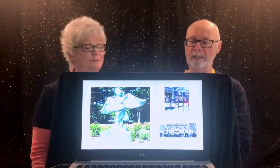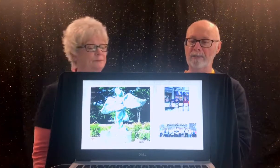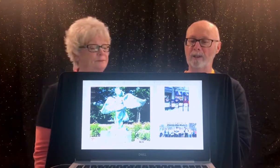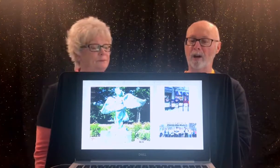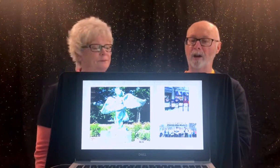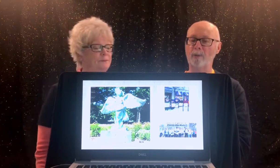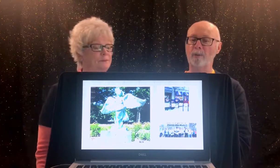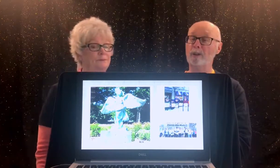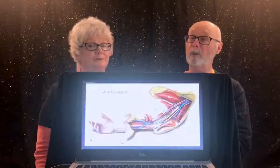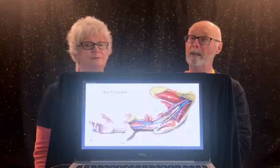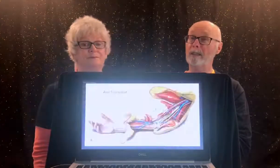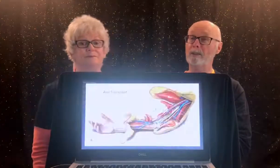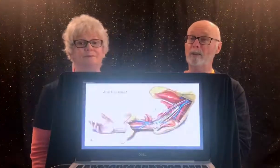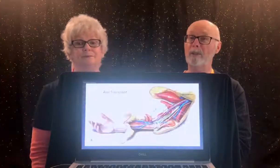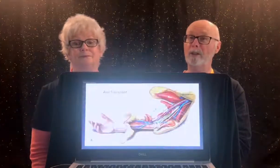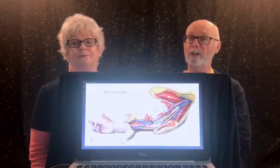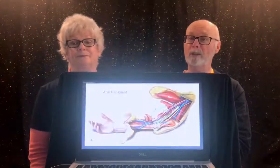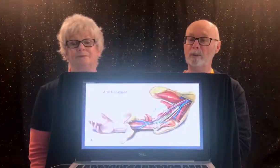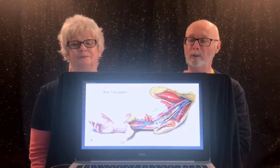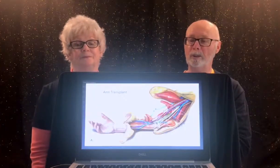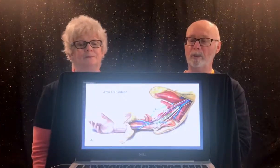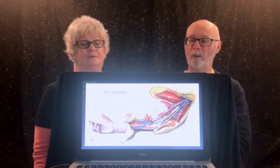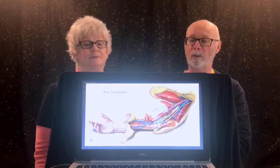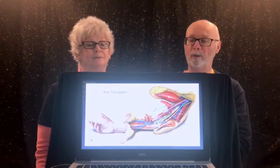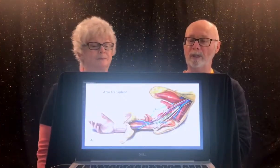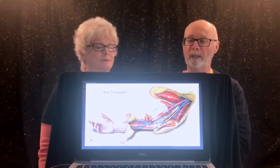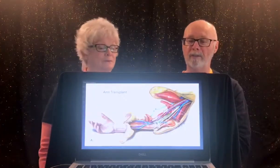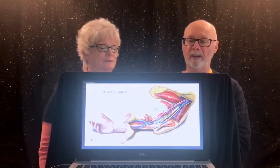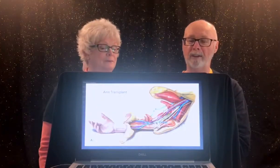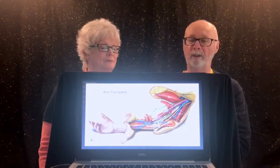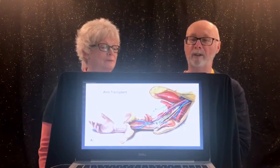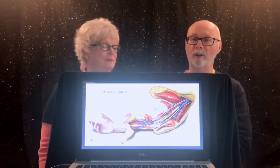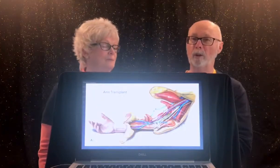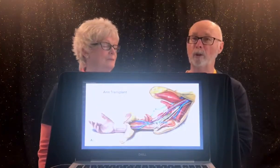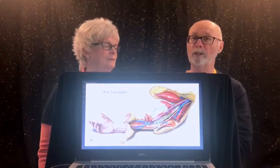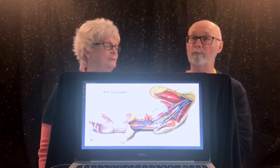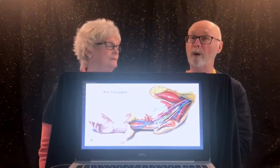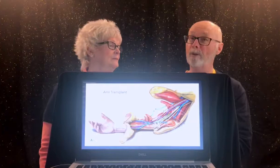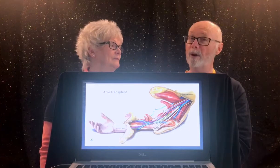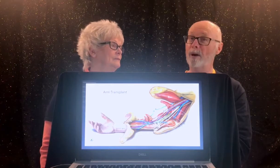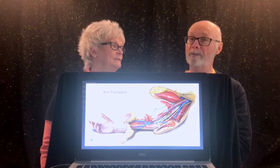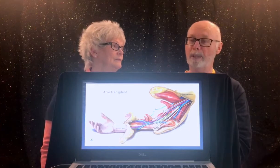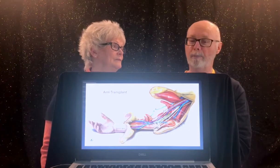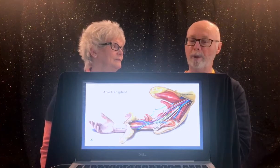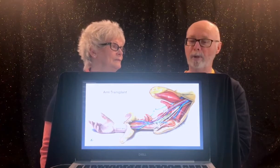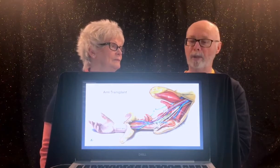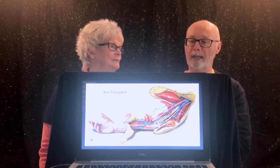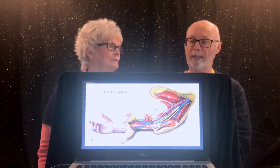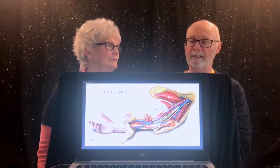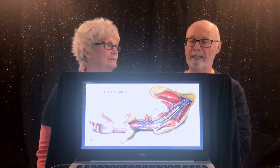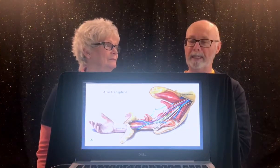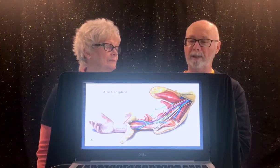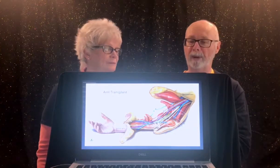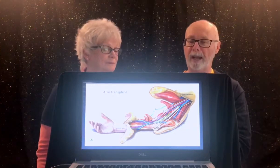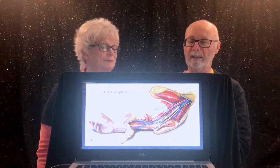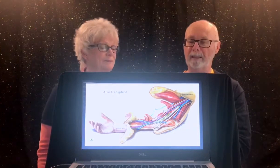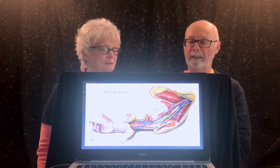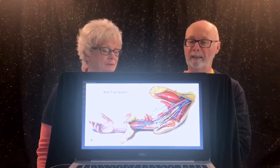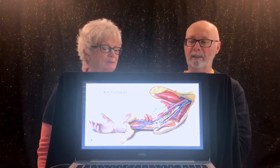Steve's arms were donated to a 32-year-old veteran who lost both arms and both legs in Iraq